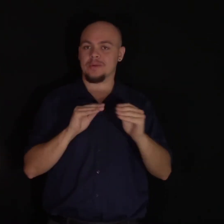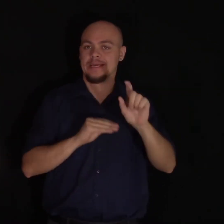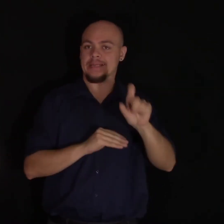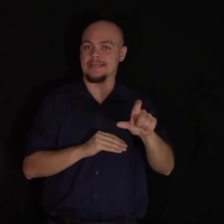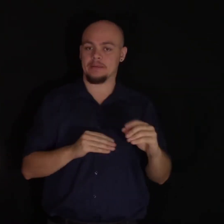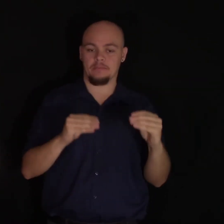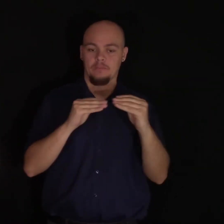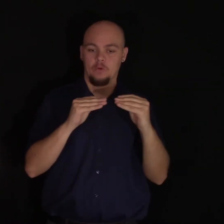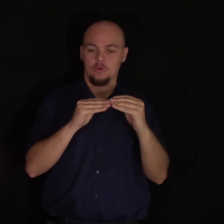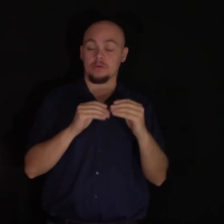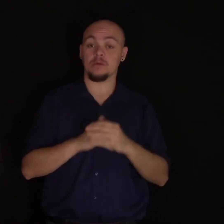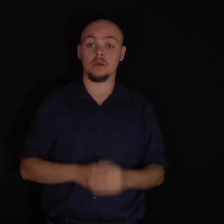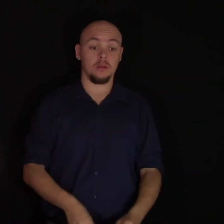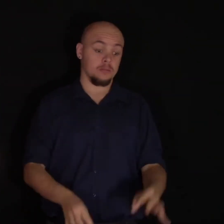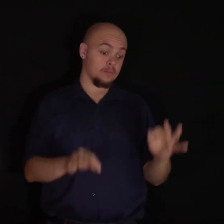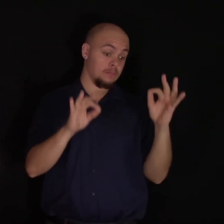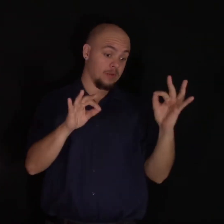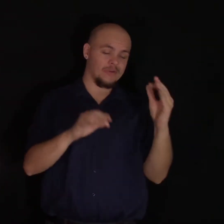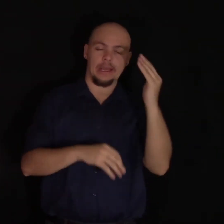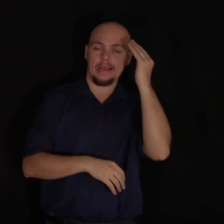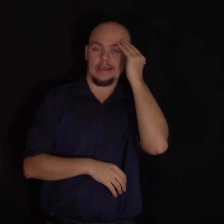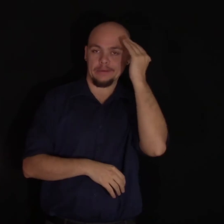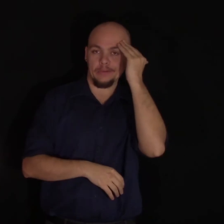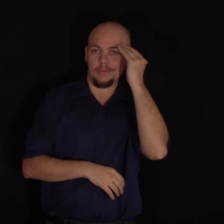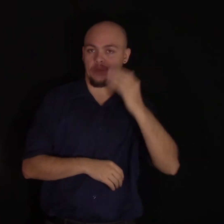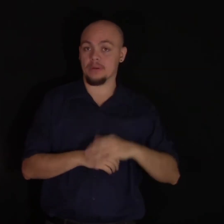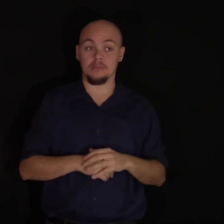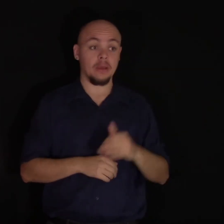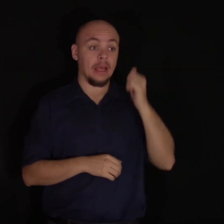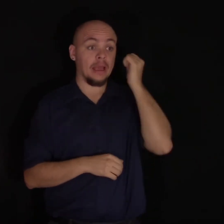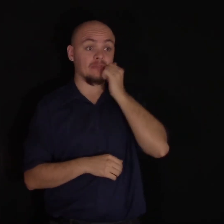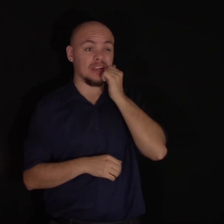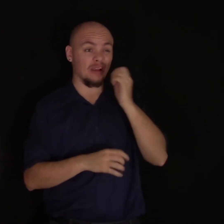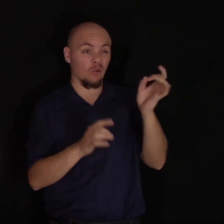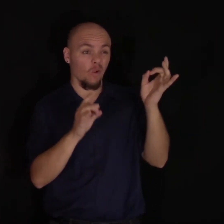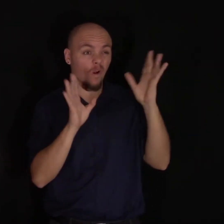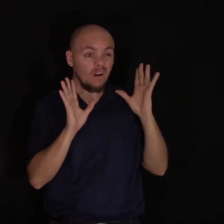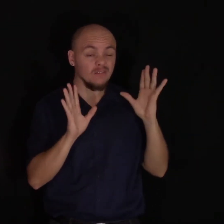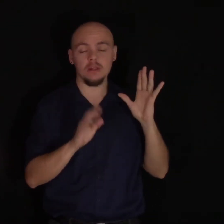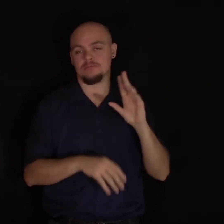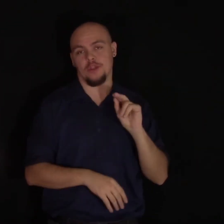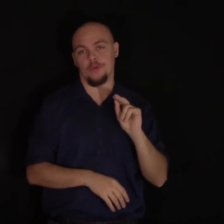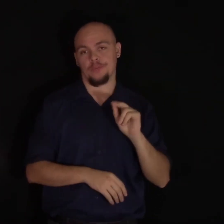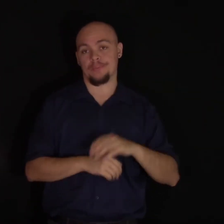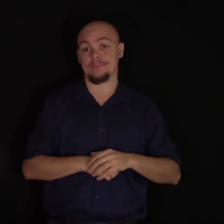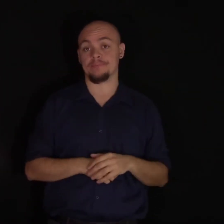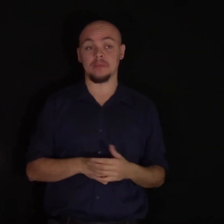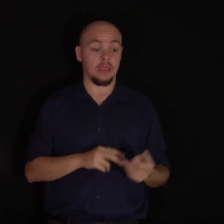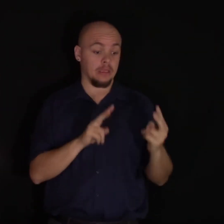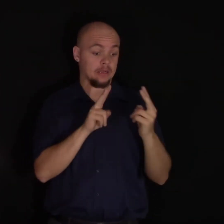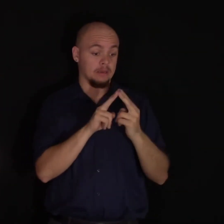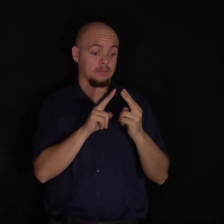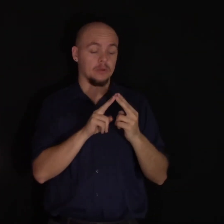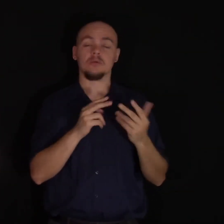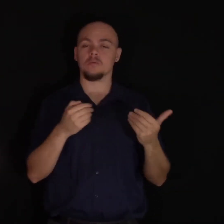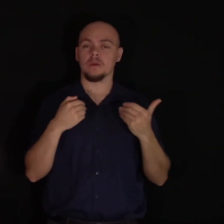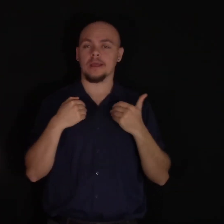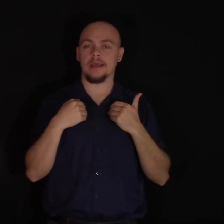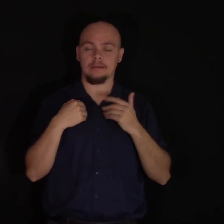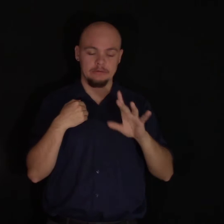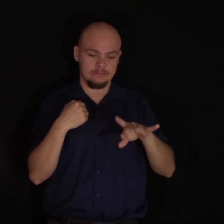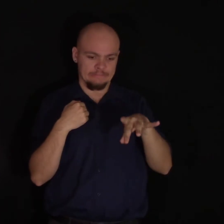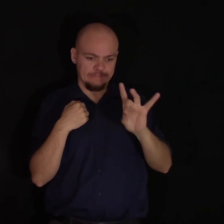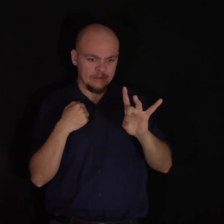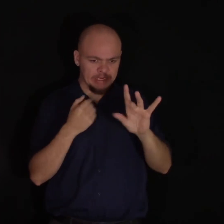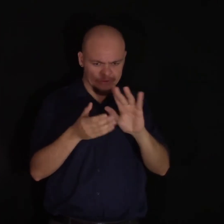world was far from perfect, but surely not every gay story was tragic. So as a couple, we both had a need to find stories of